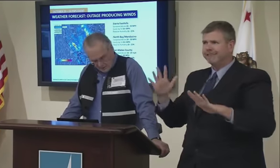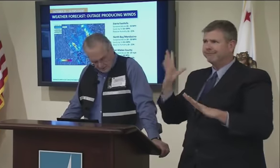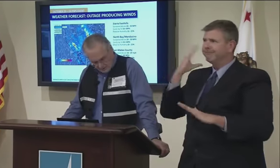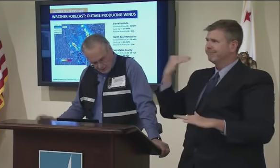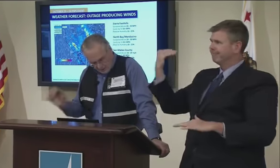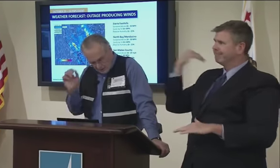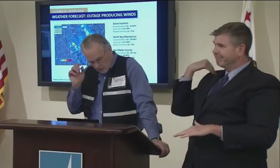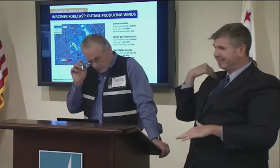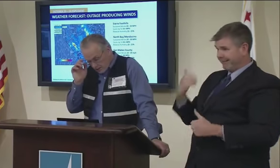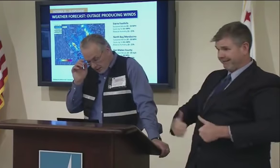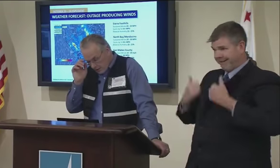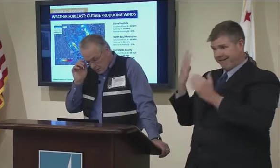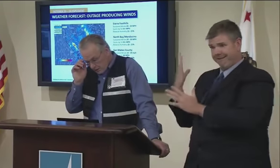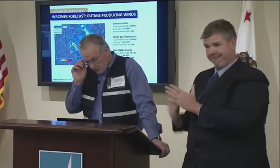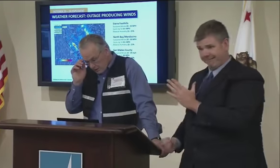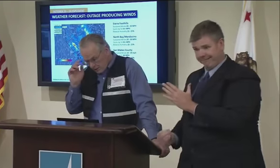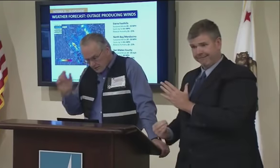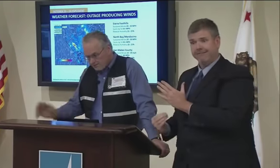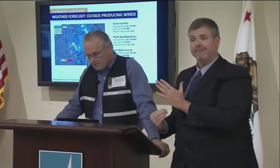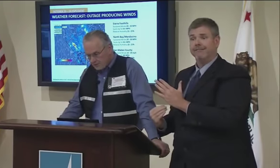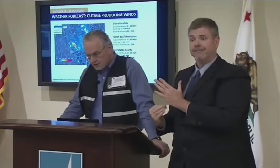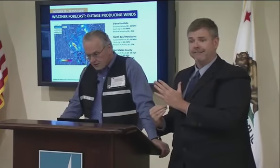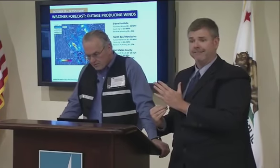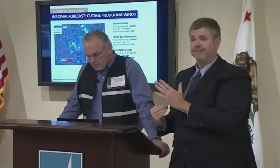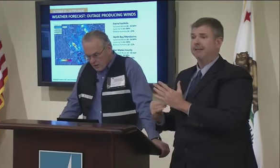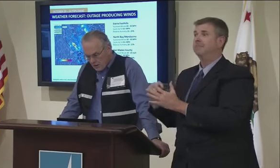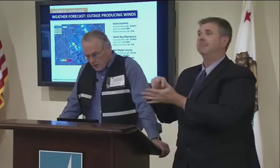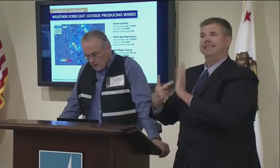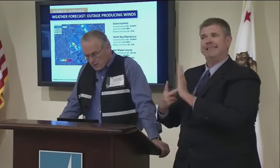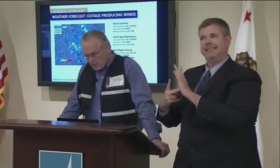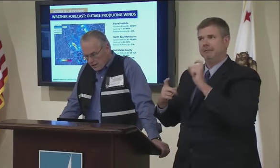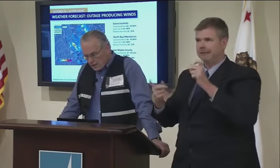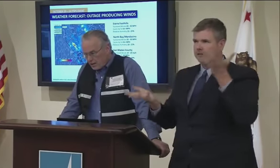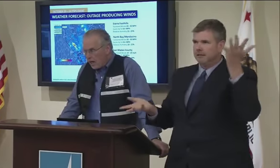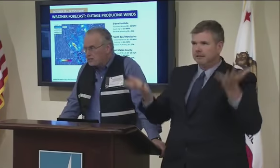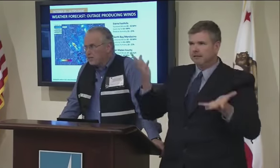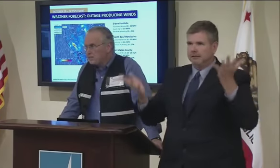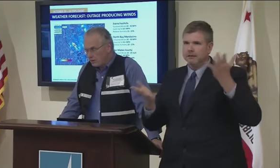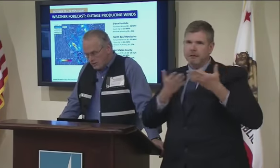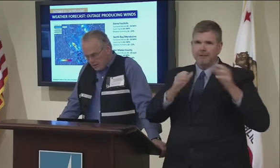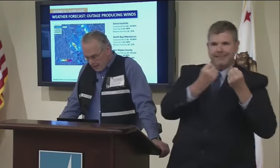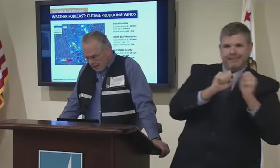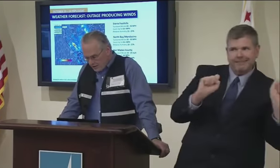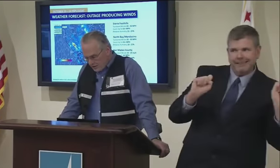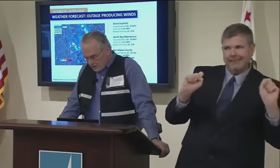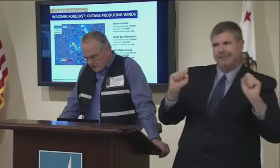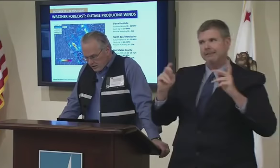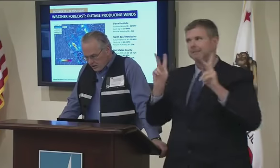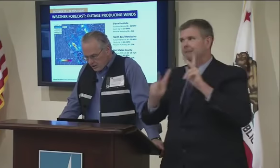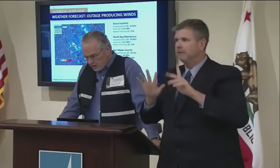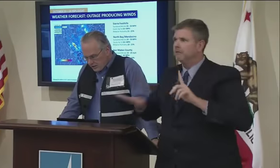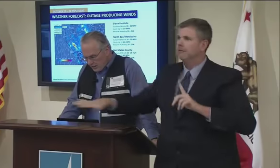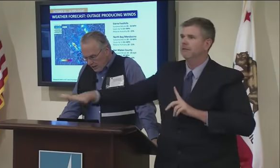how long. So let me say how we're doing this. First, we're working in lockstep with our state